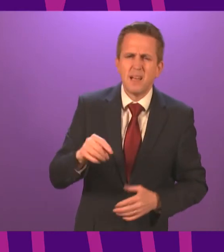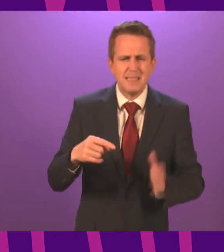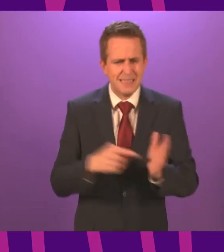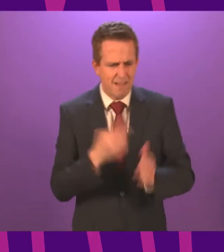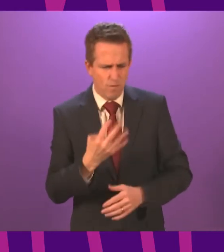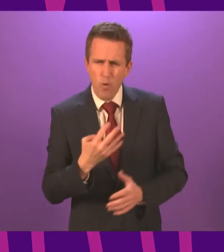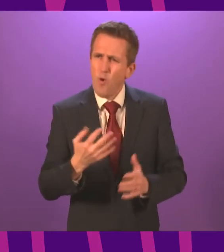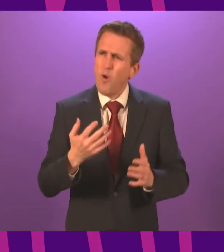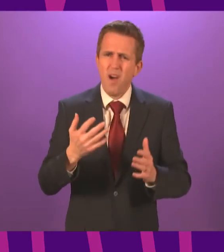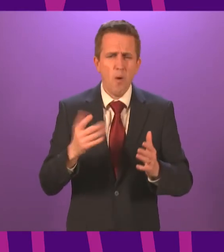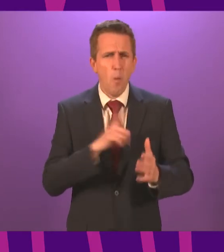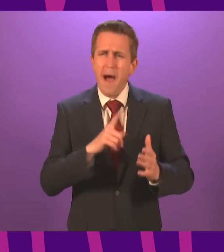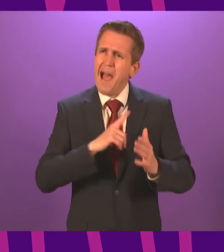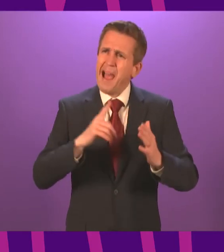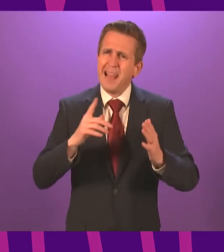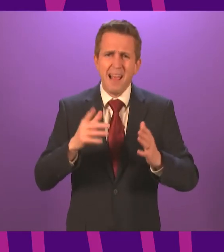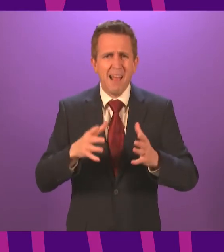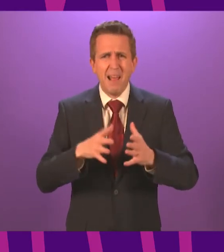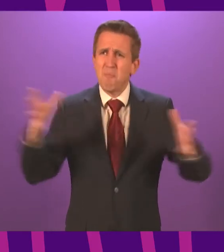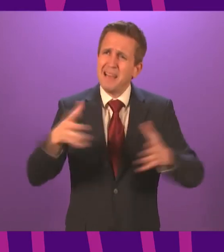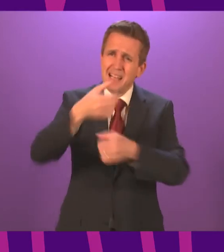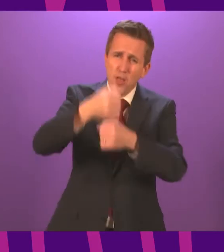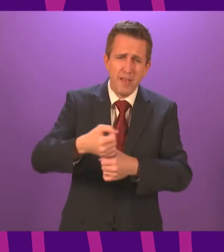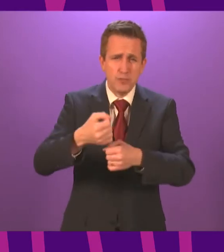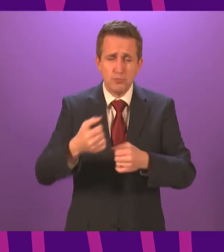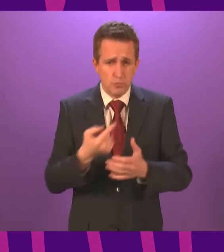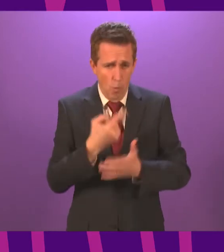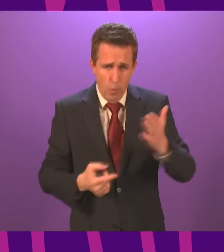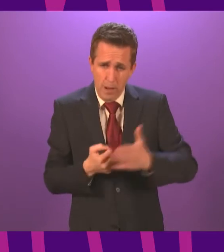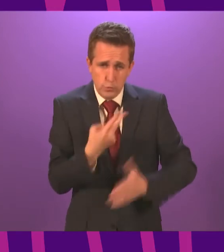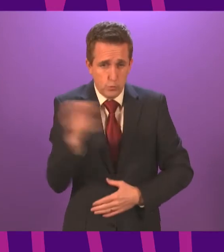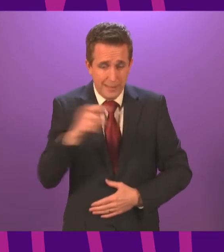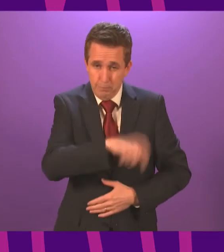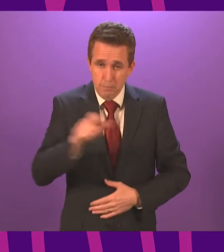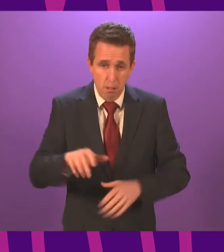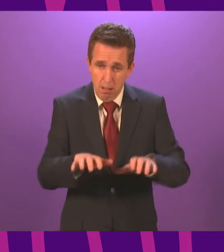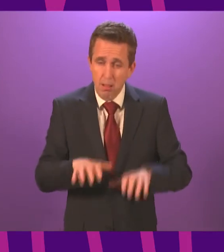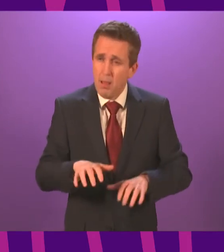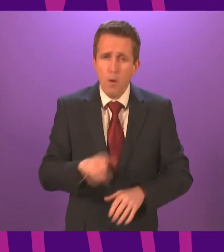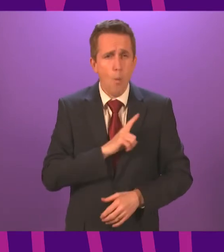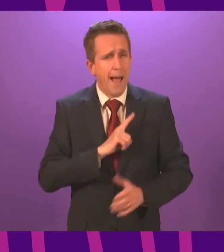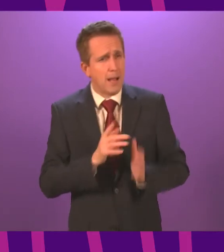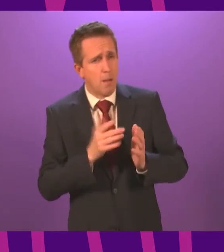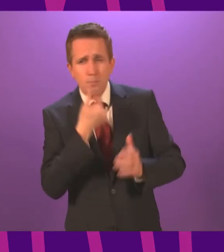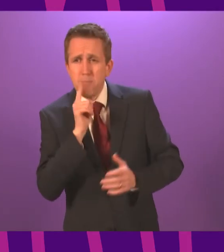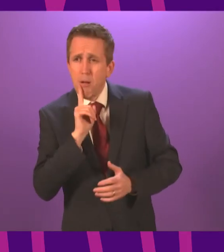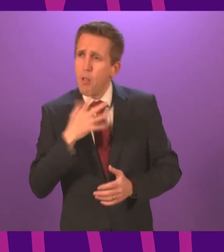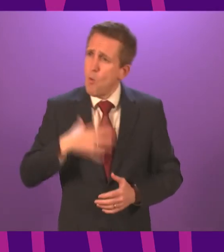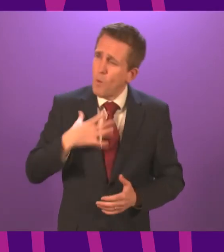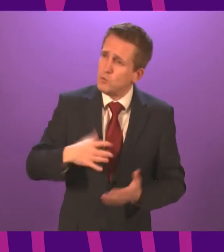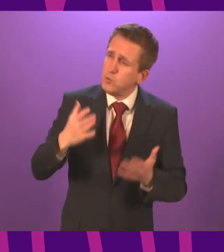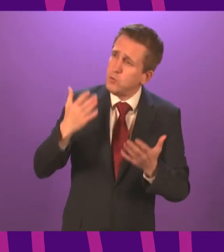4 can only have 20 worshippers? And why are people being denied their right to worship? I wanted to ask,